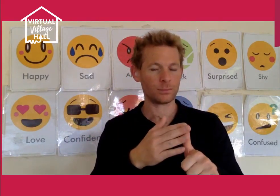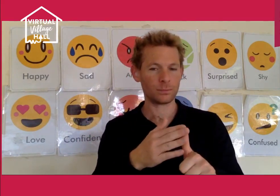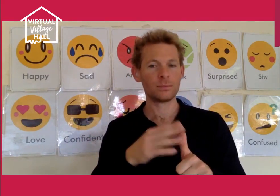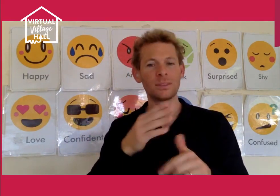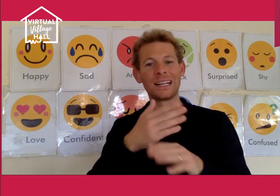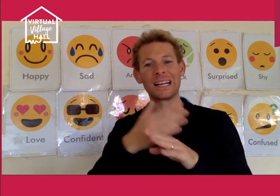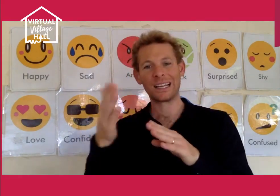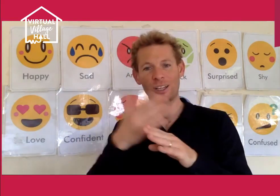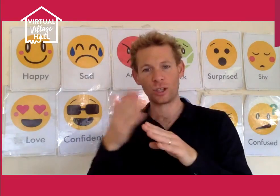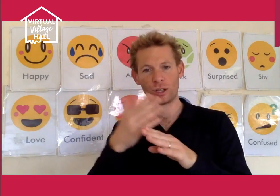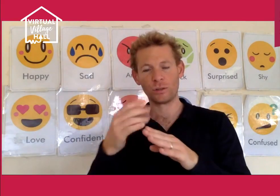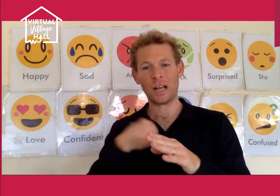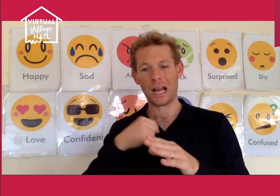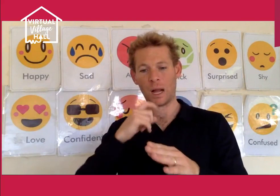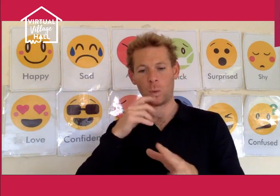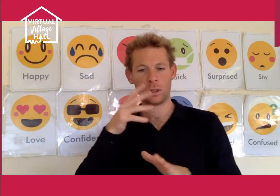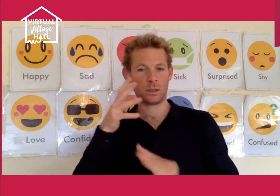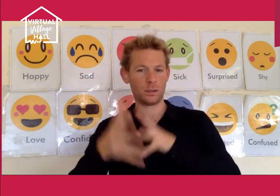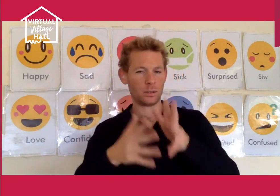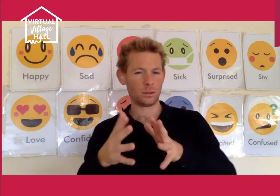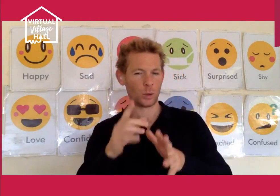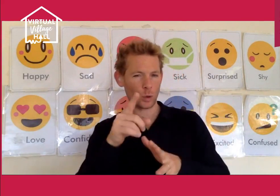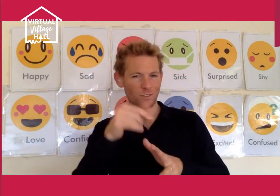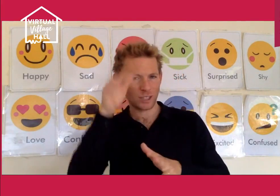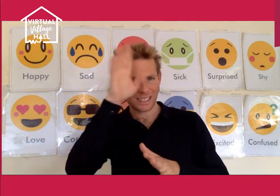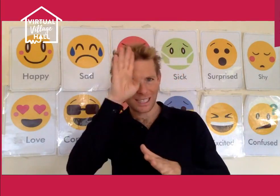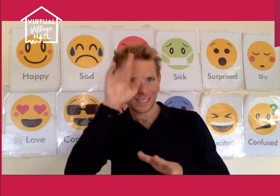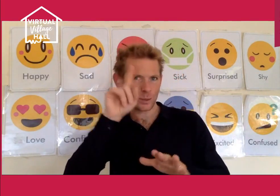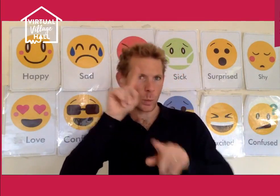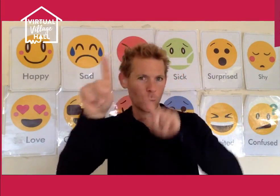it. And then,